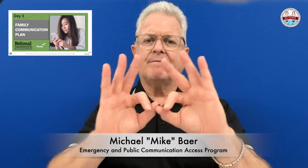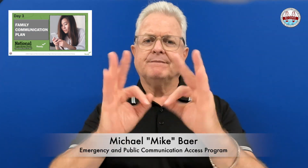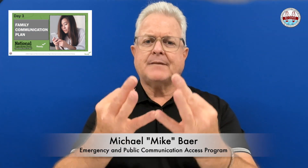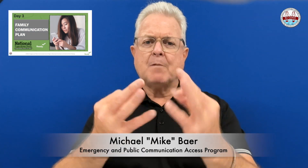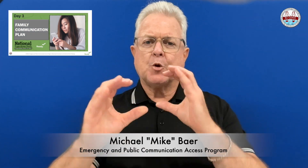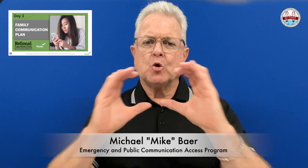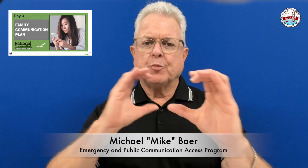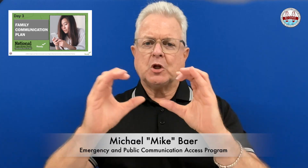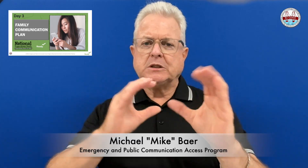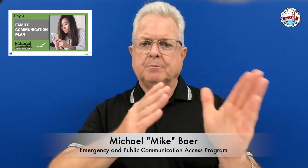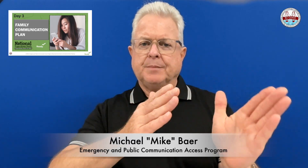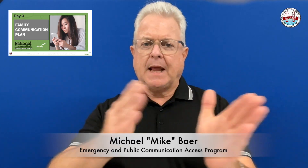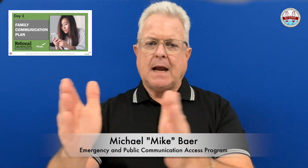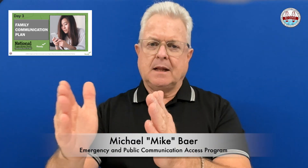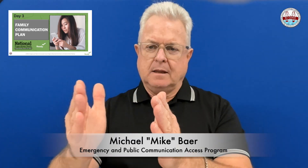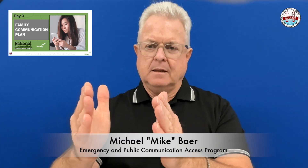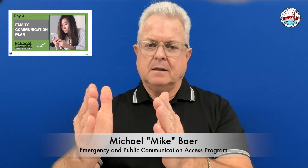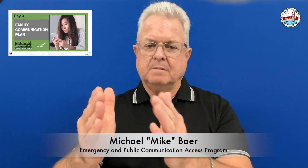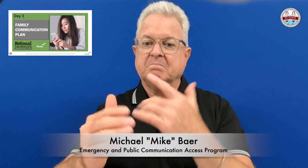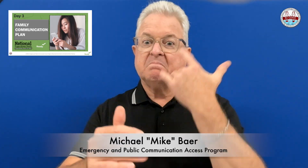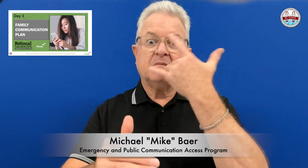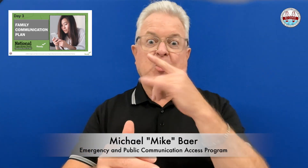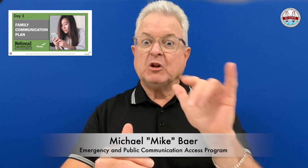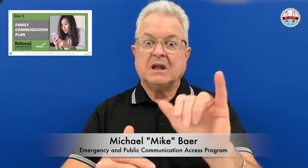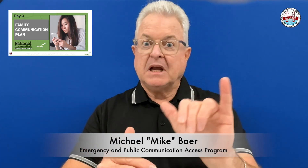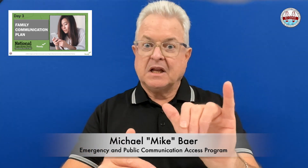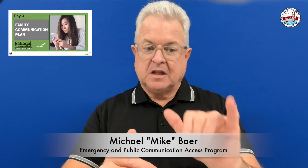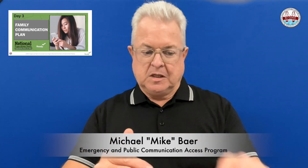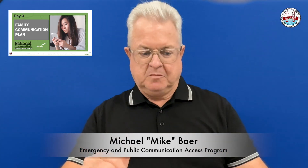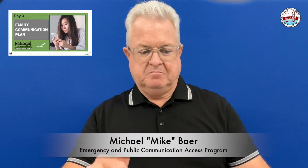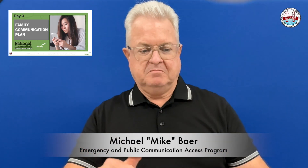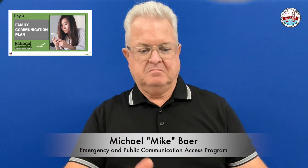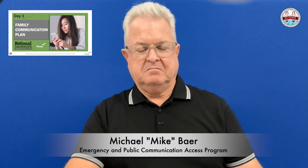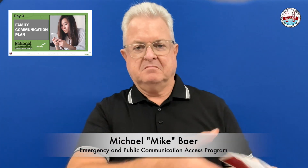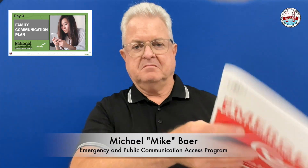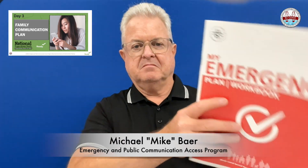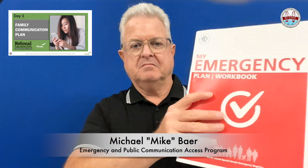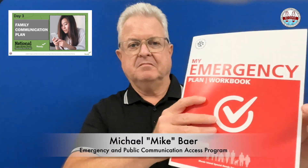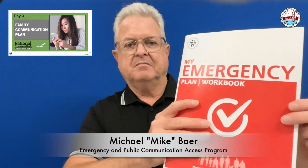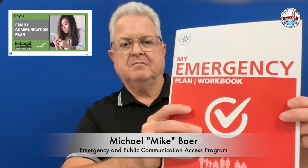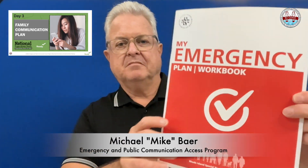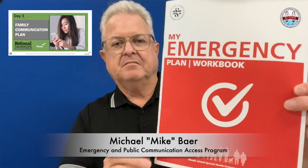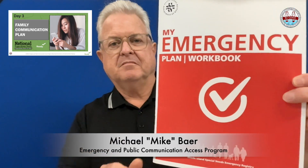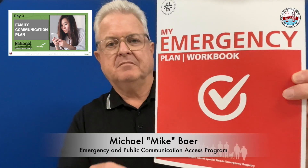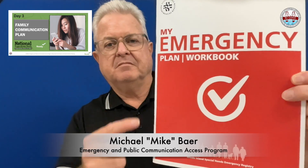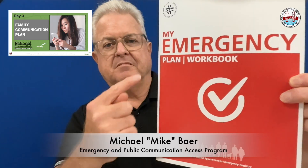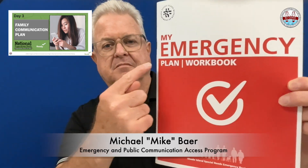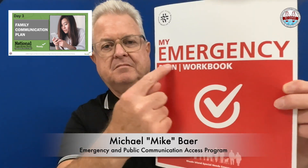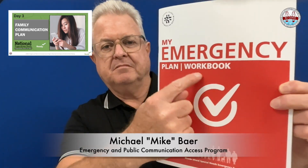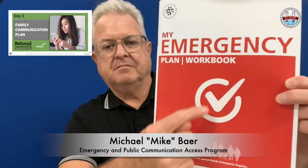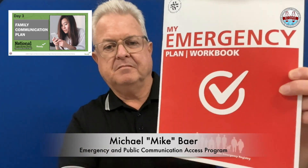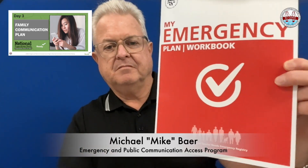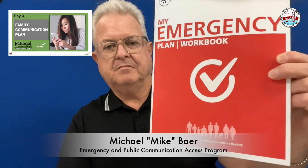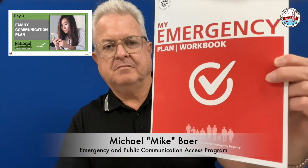You want to develop a family communication plan. Here's an example. This is a